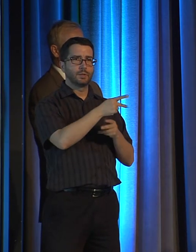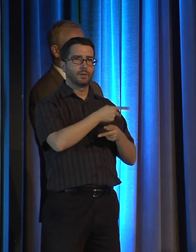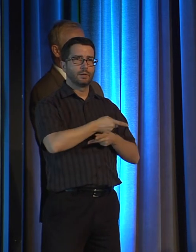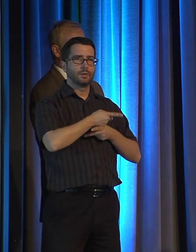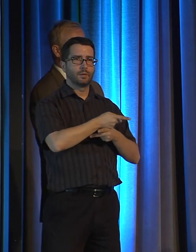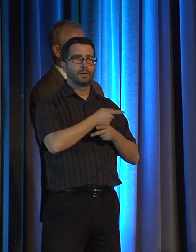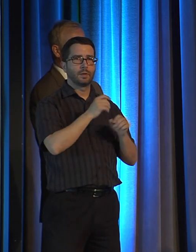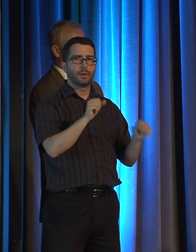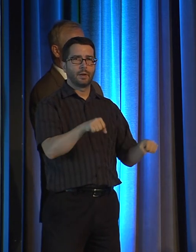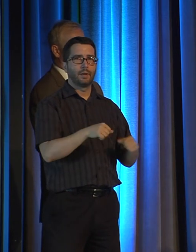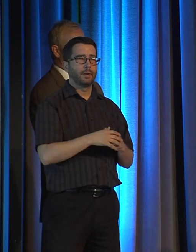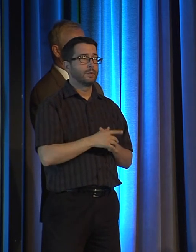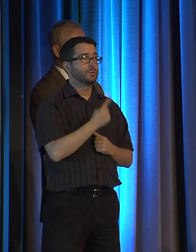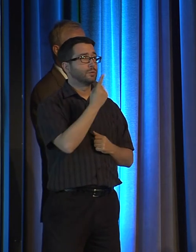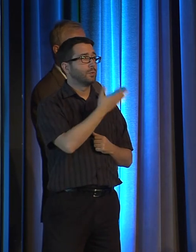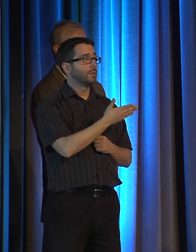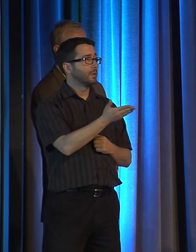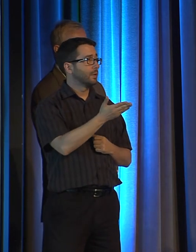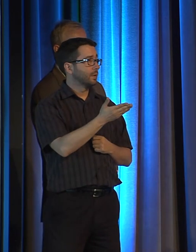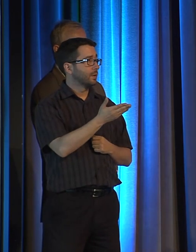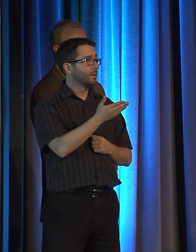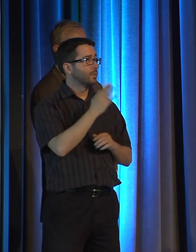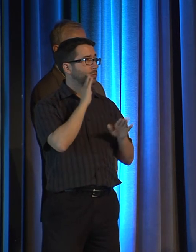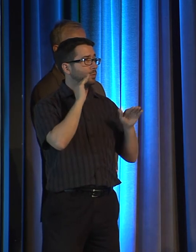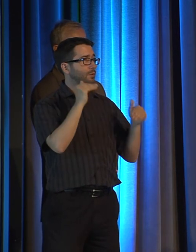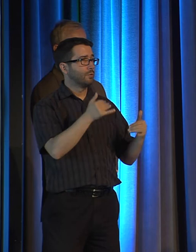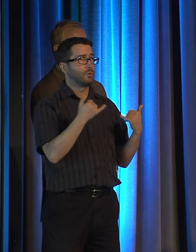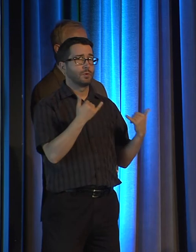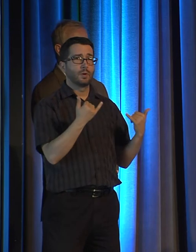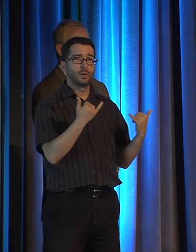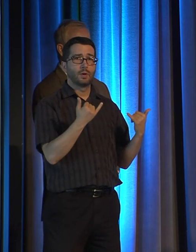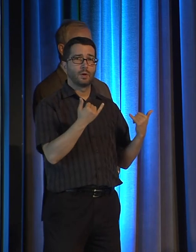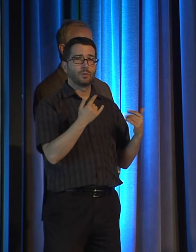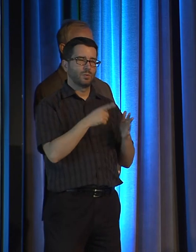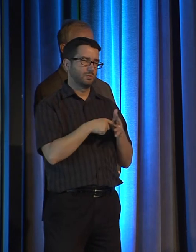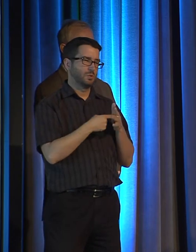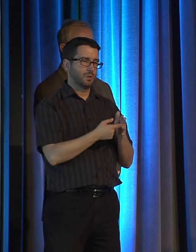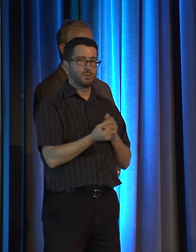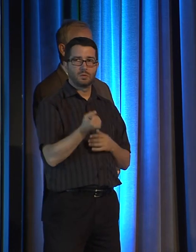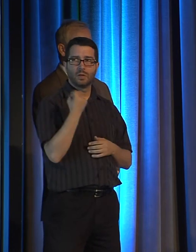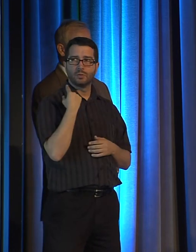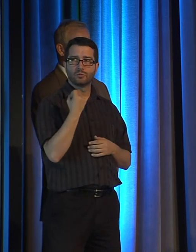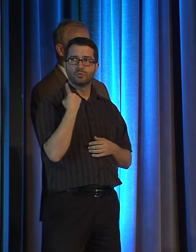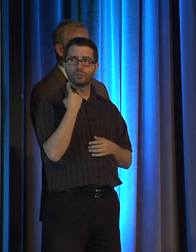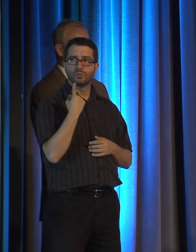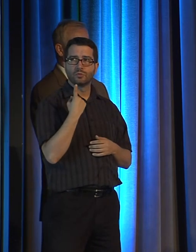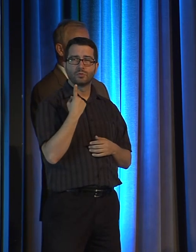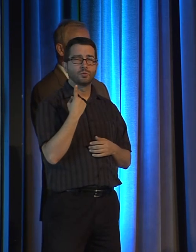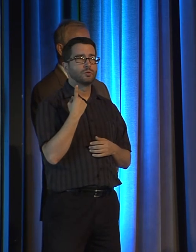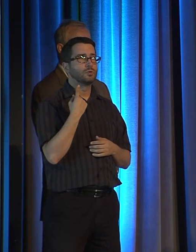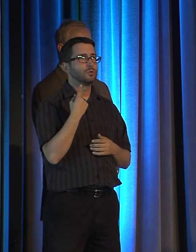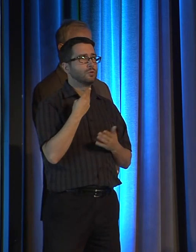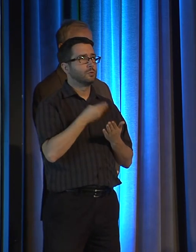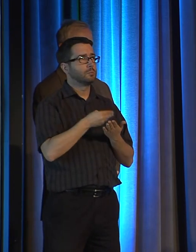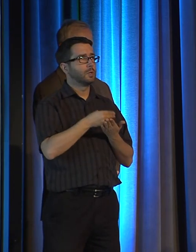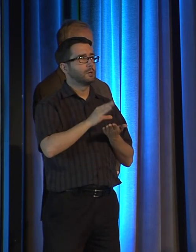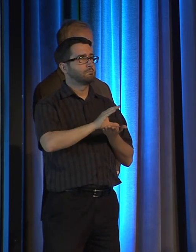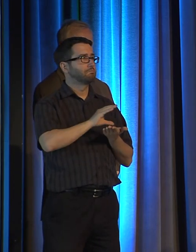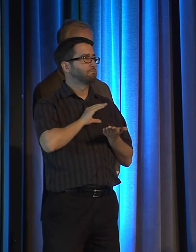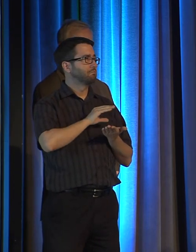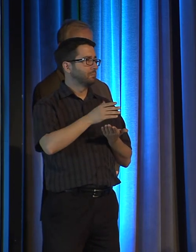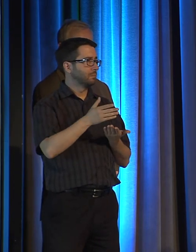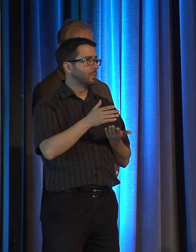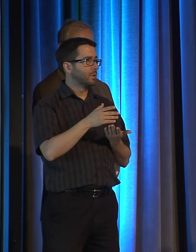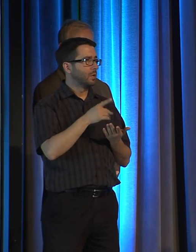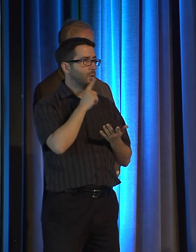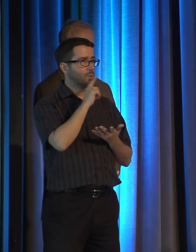And so one of the things that we are working on in the current year, we began last year with funding support from the Department of Health and Wellness, and we